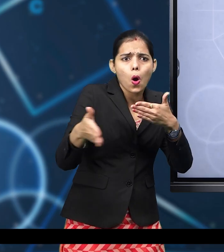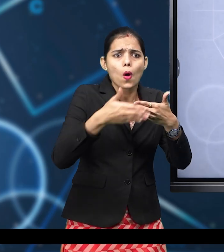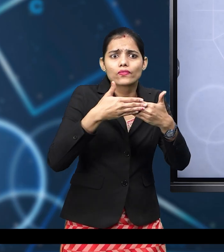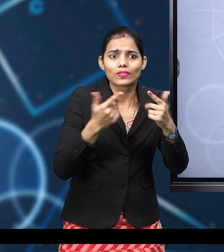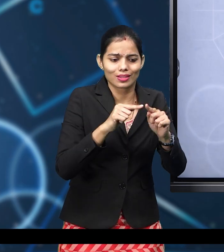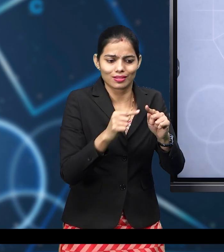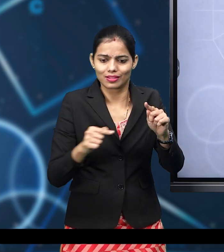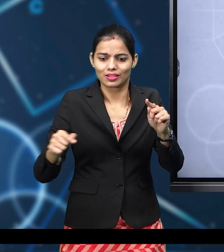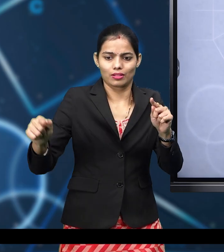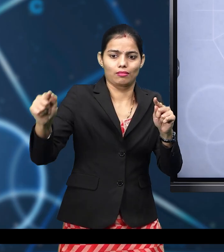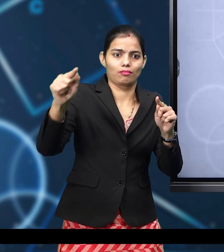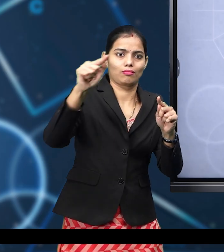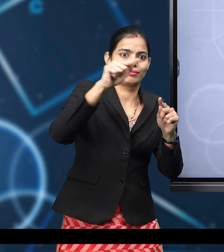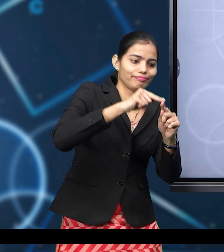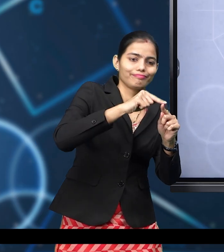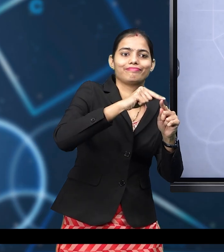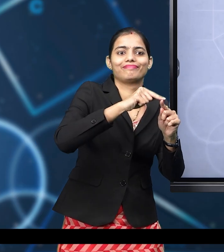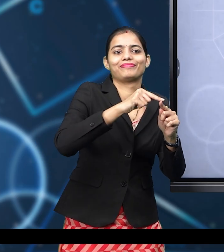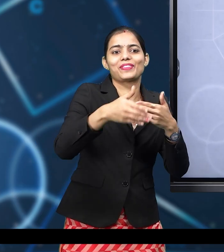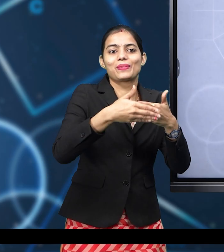closed curve,